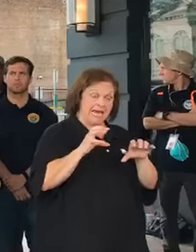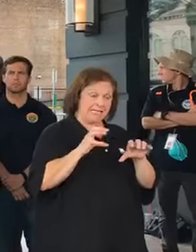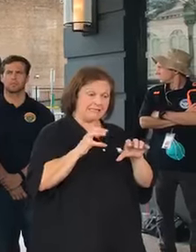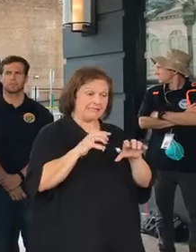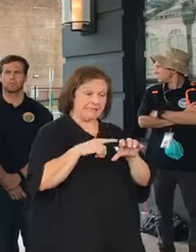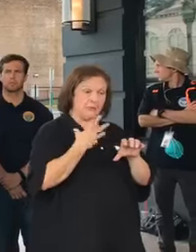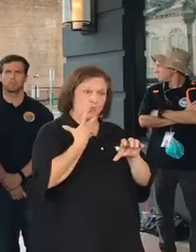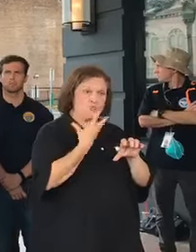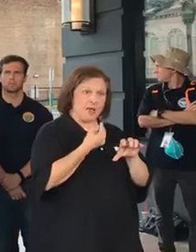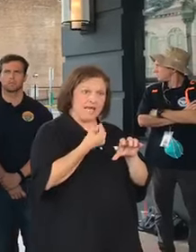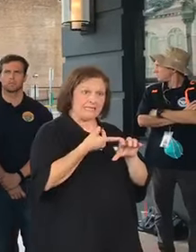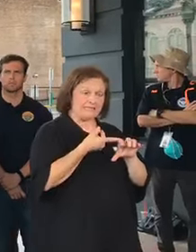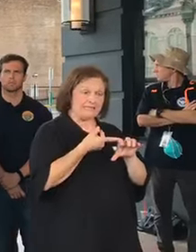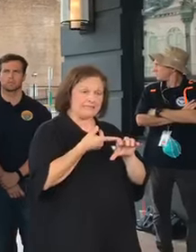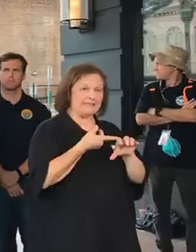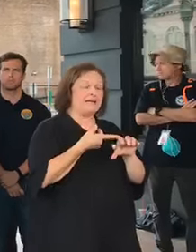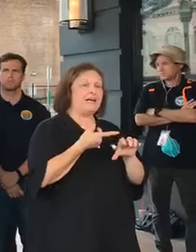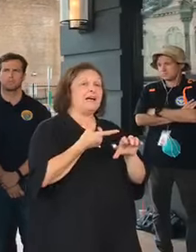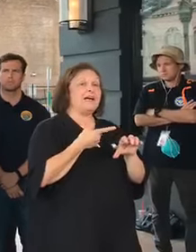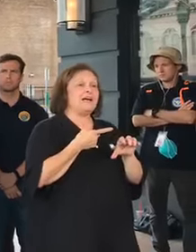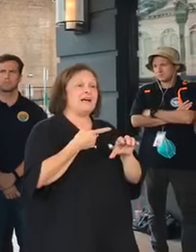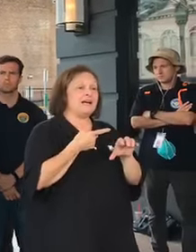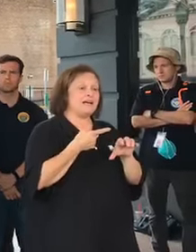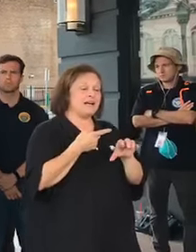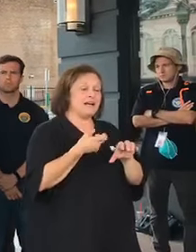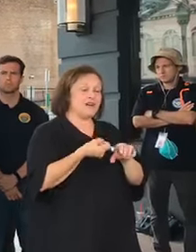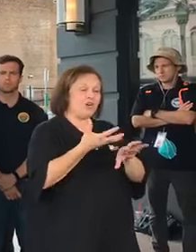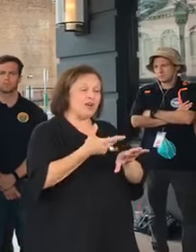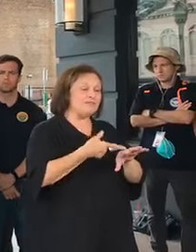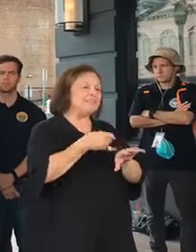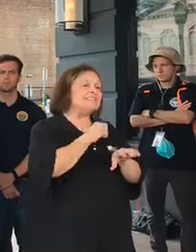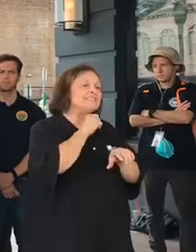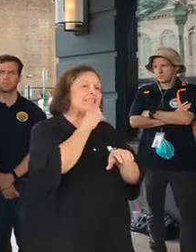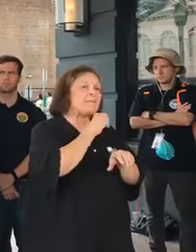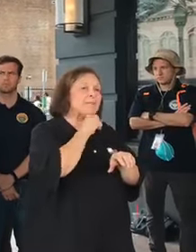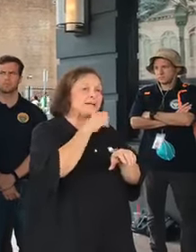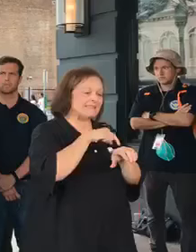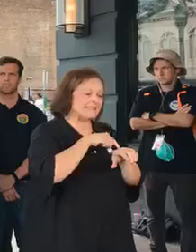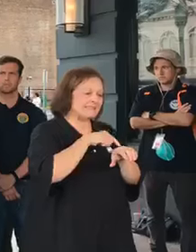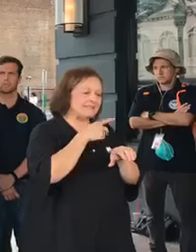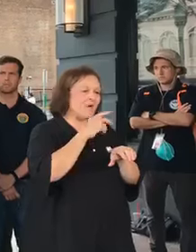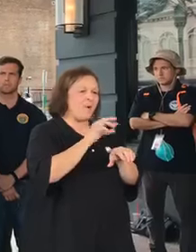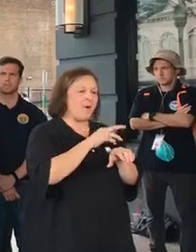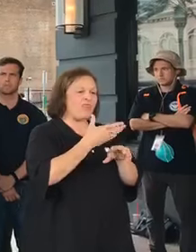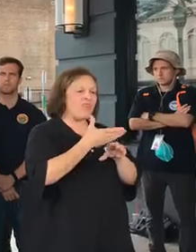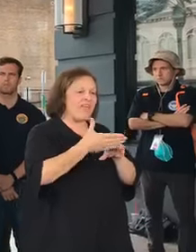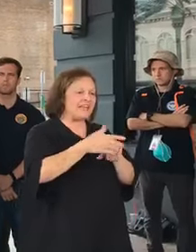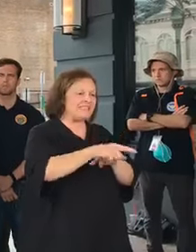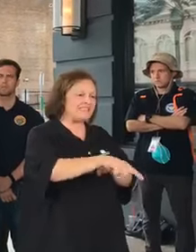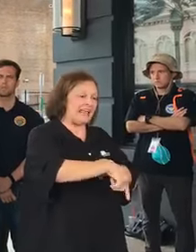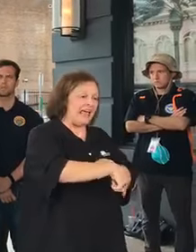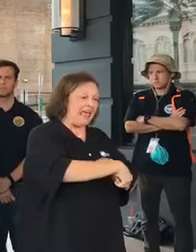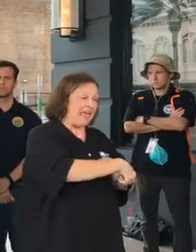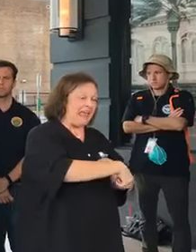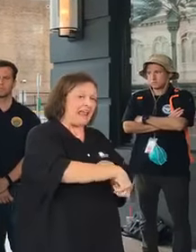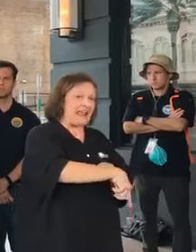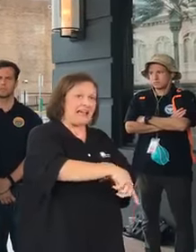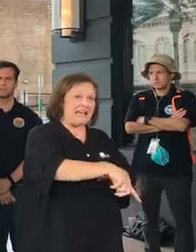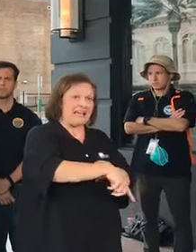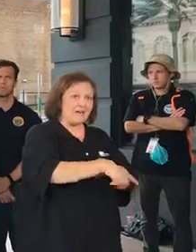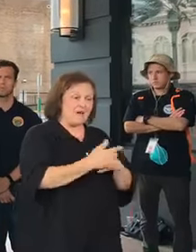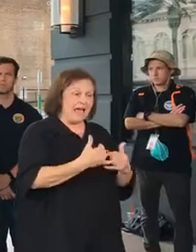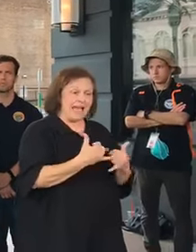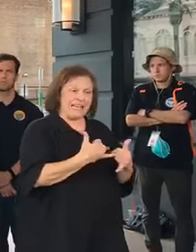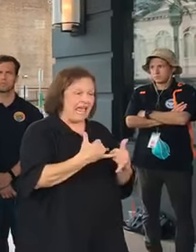is a tremendous amount of weight. It's going to also add lubricant. So a lot of these pieces you see dangling precariously, friction's holding